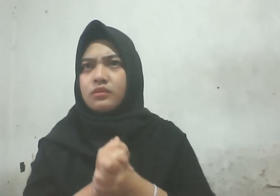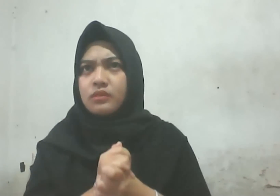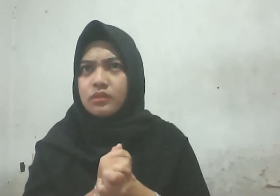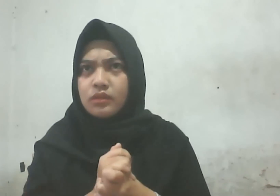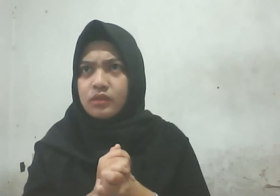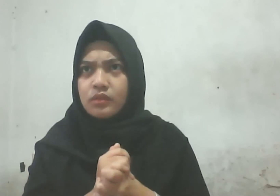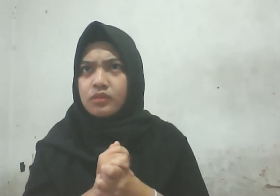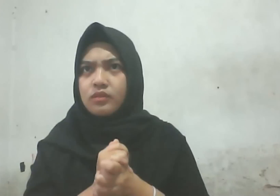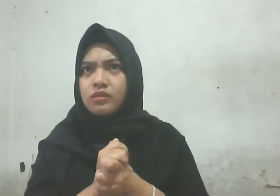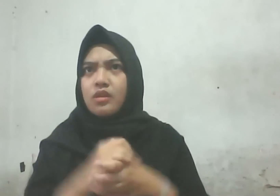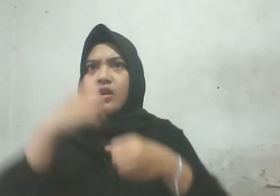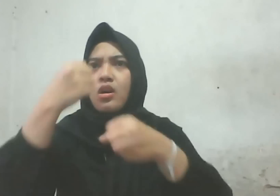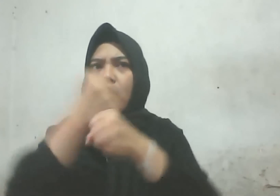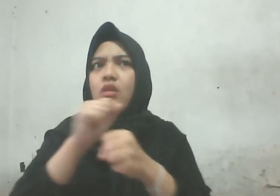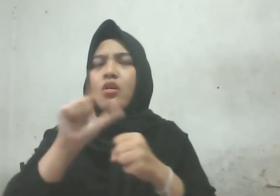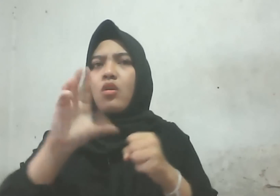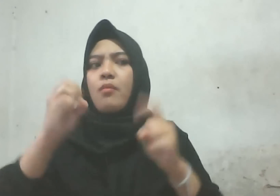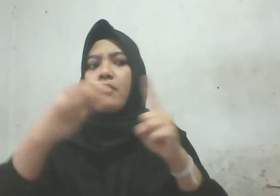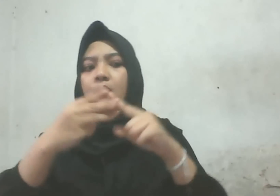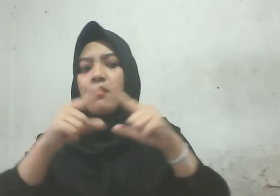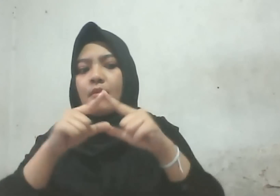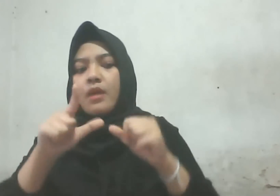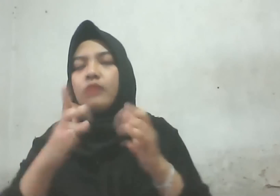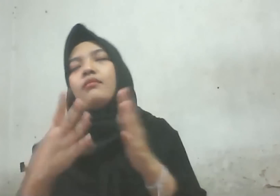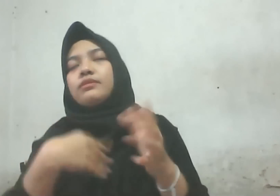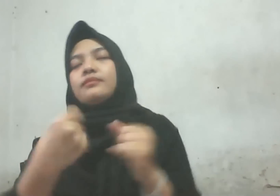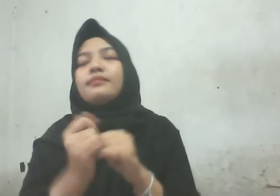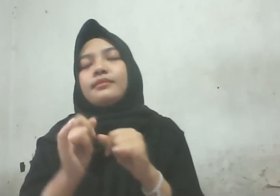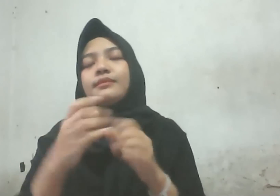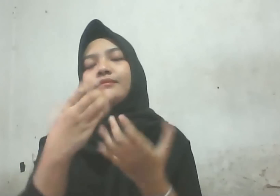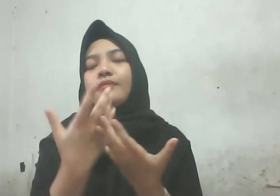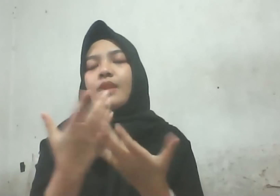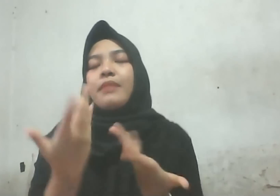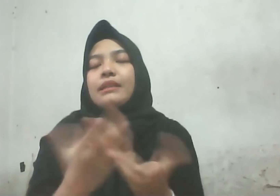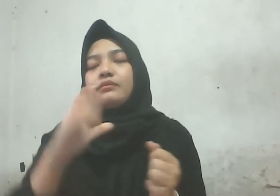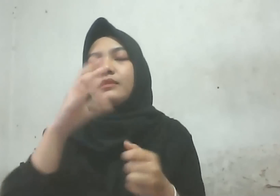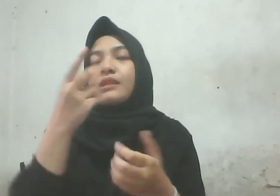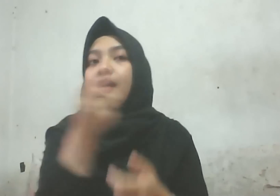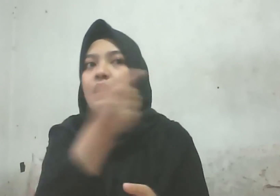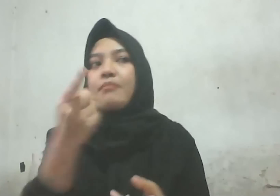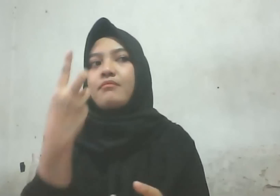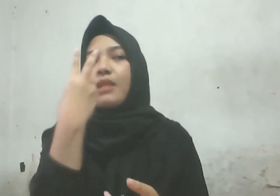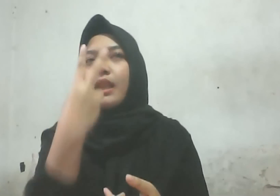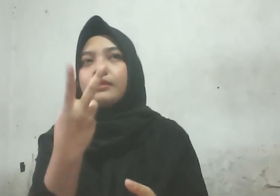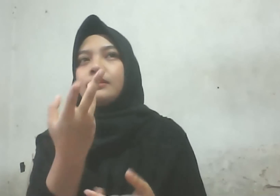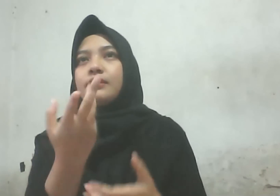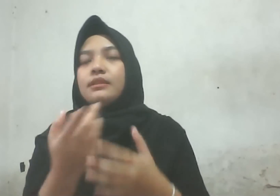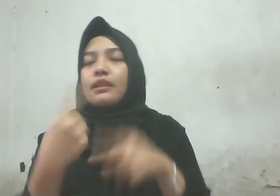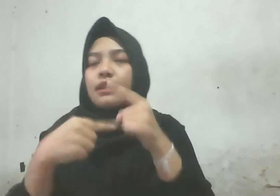global south? How do you see the academic and NGO or DPO future concerning a